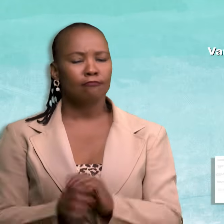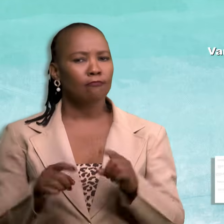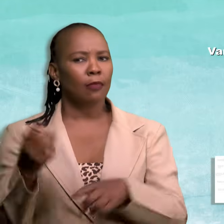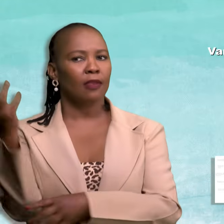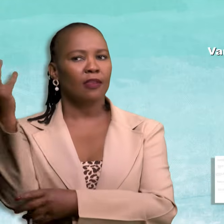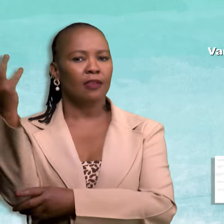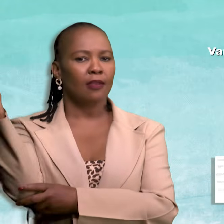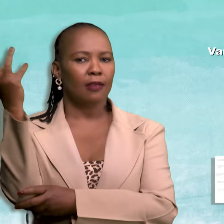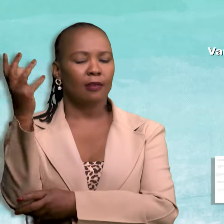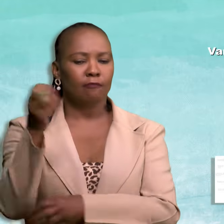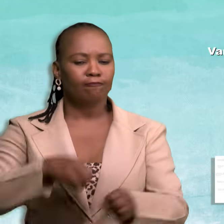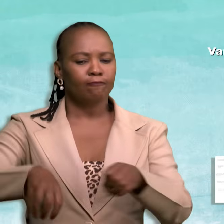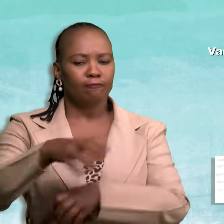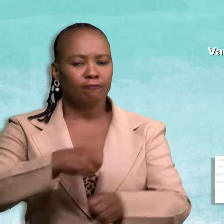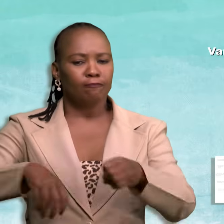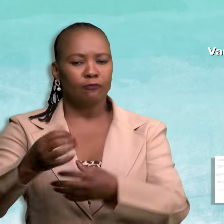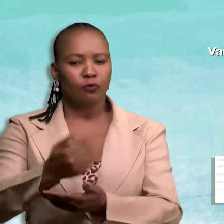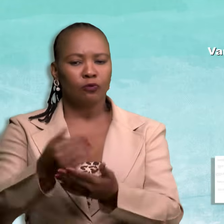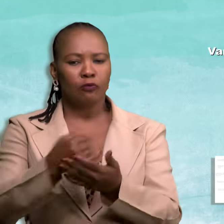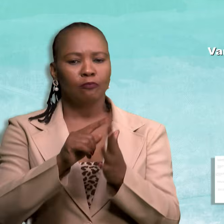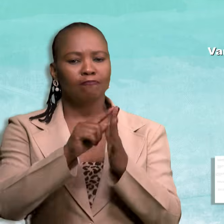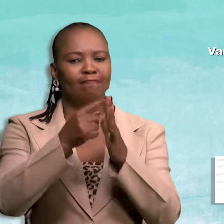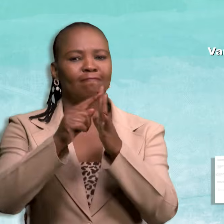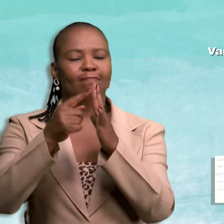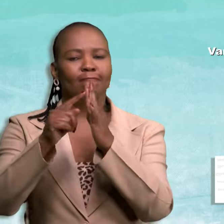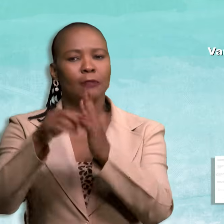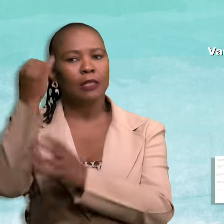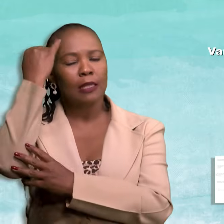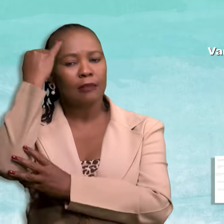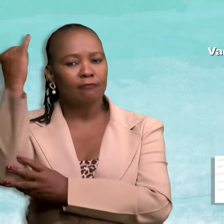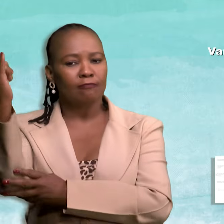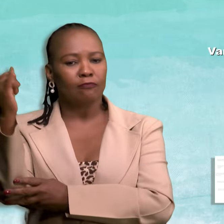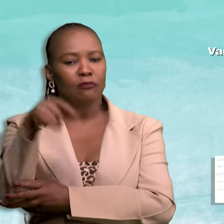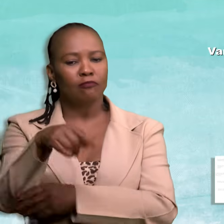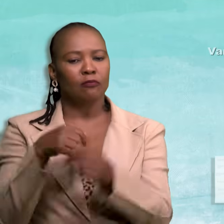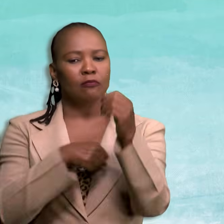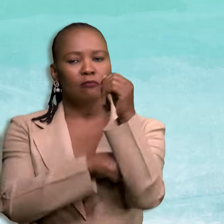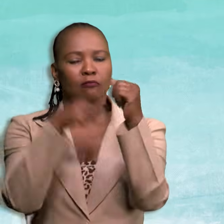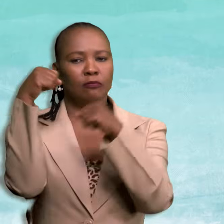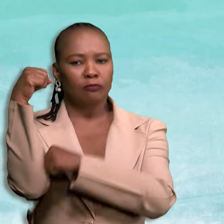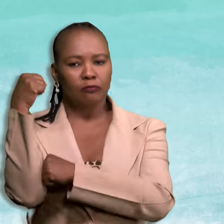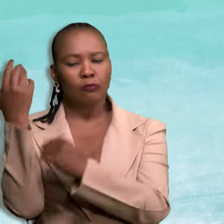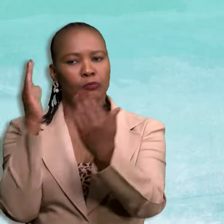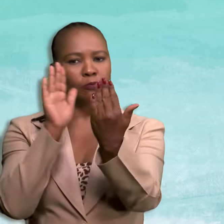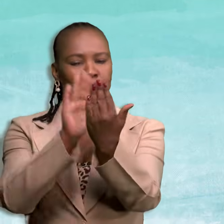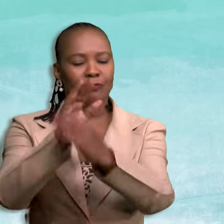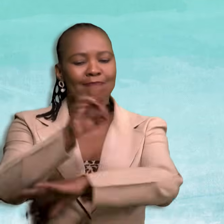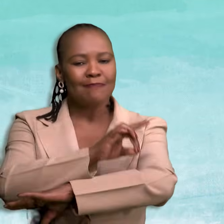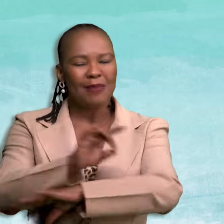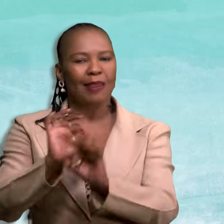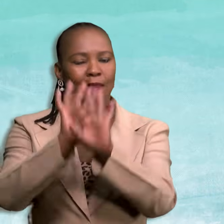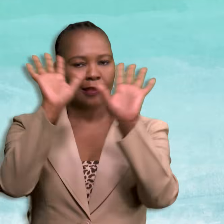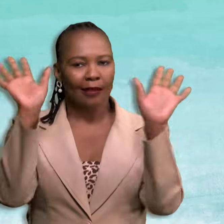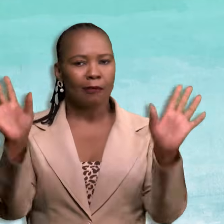You cannot present a random collection of points, as brainstorming is a structured approach to